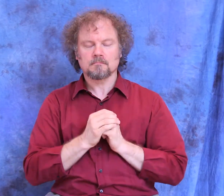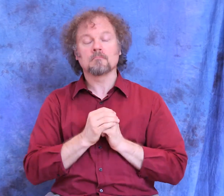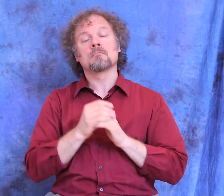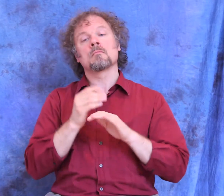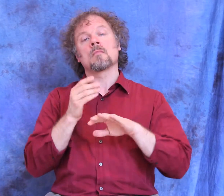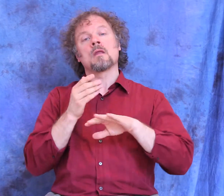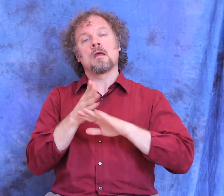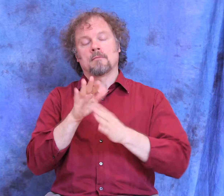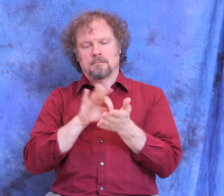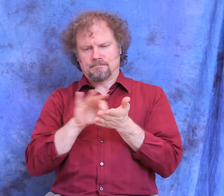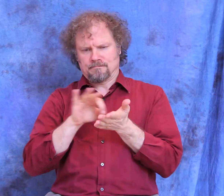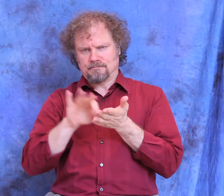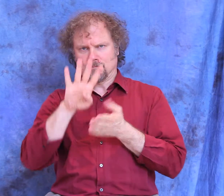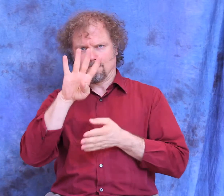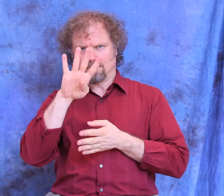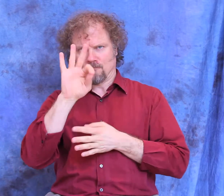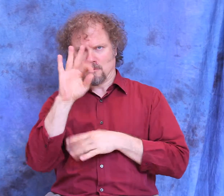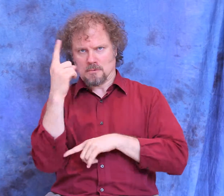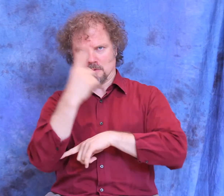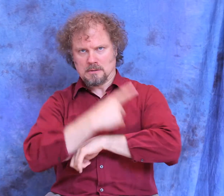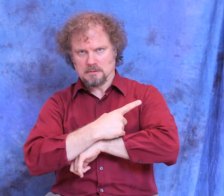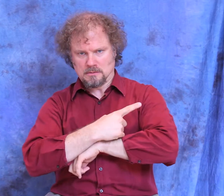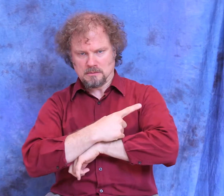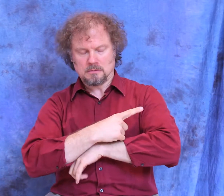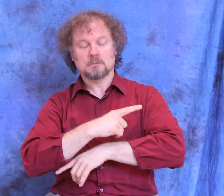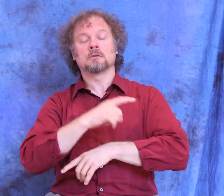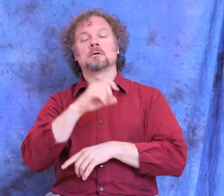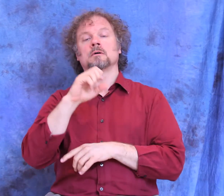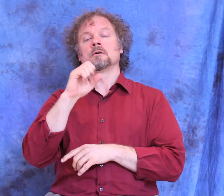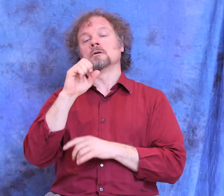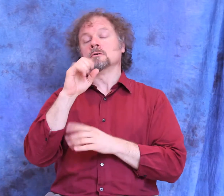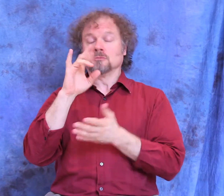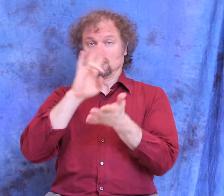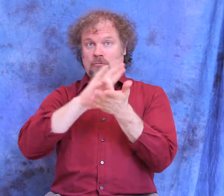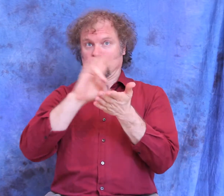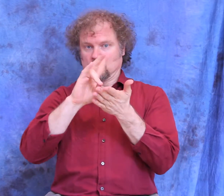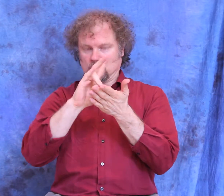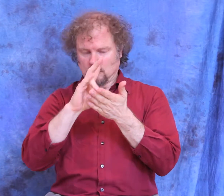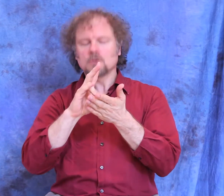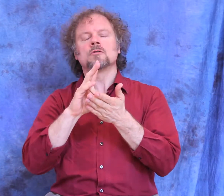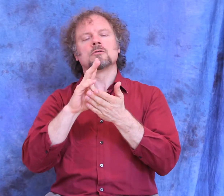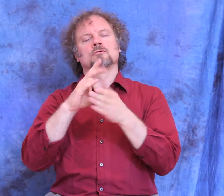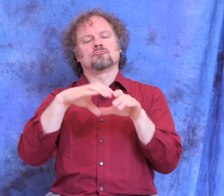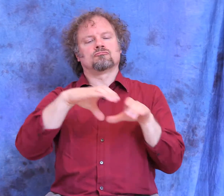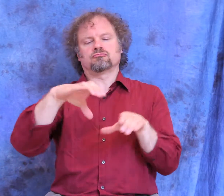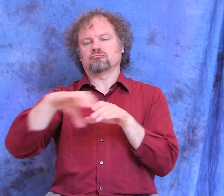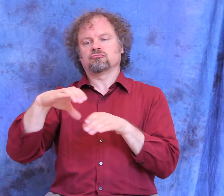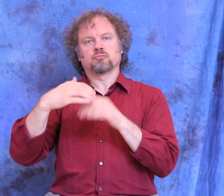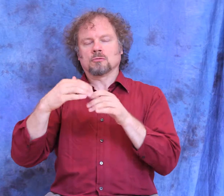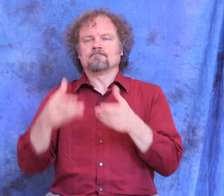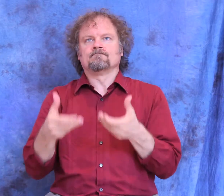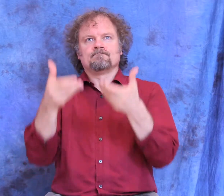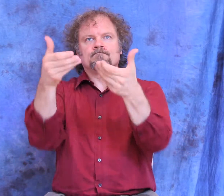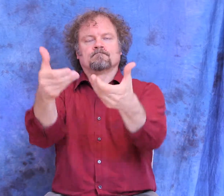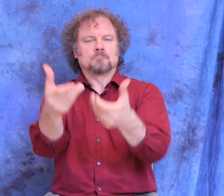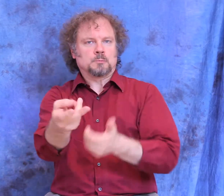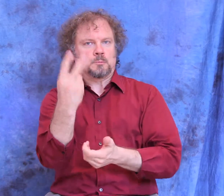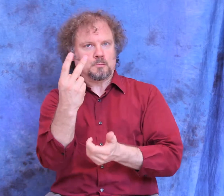counting 49 days, on the day of Shavuos, 2 loaves were offered. These loaves were the first